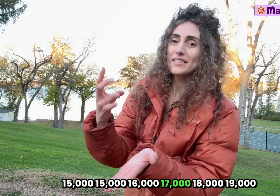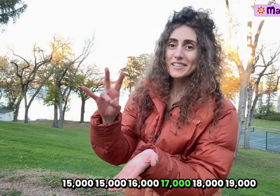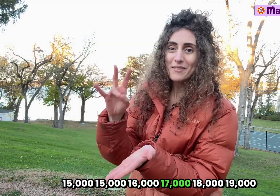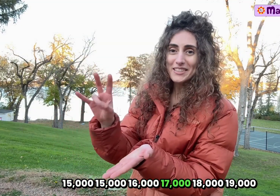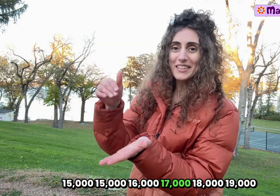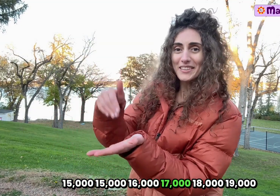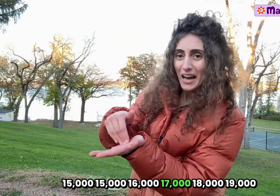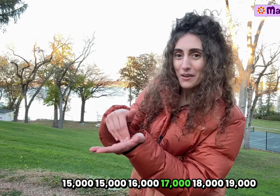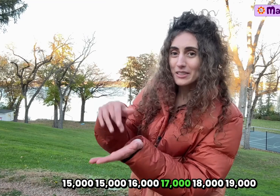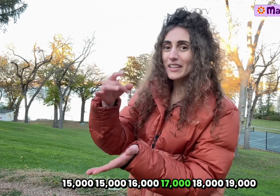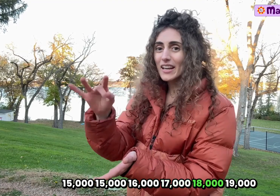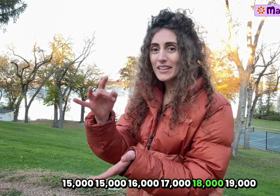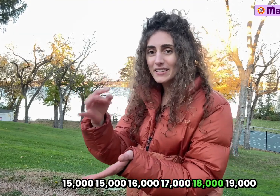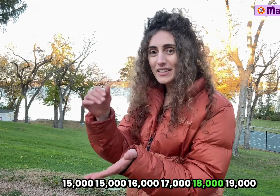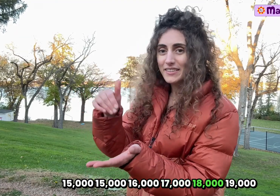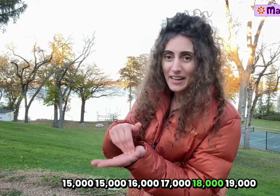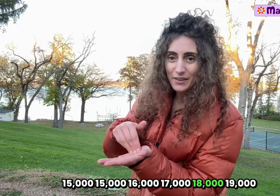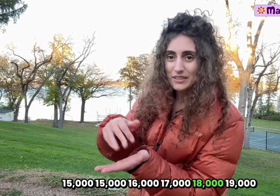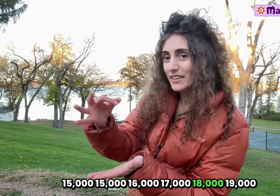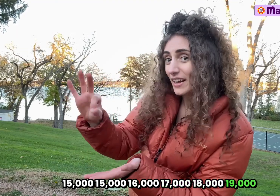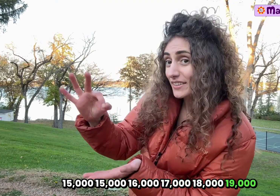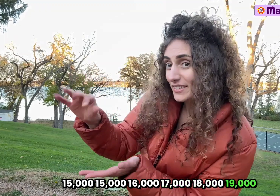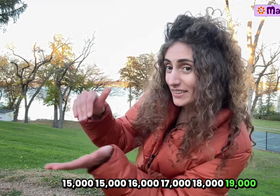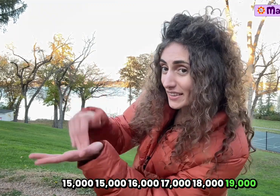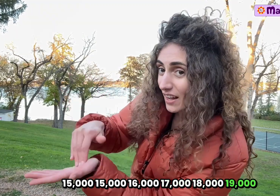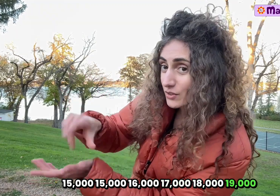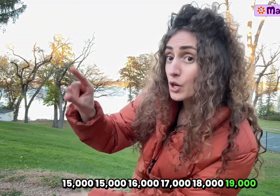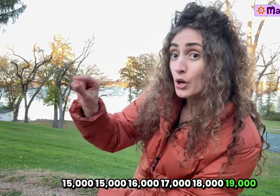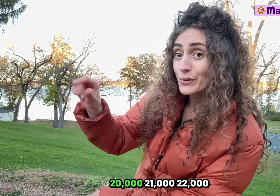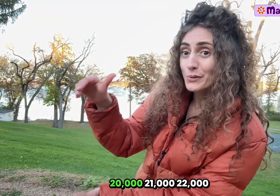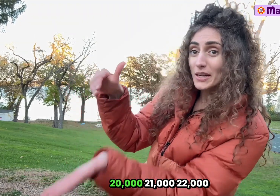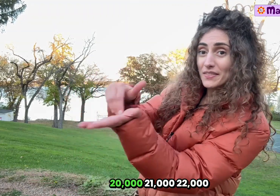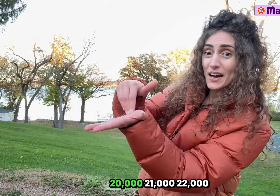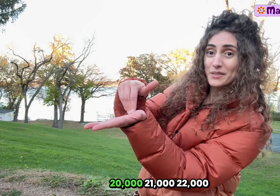seventeen thousand, eighteen thousand, nineteen thousand, twenty thousand,